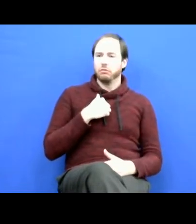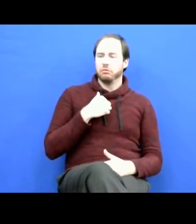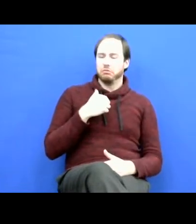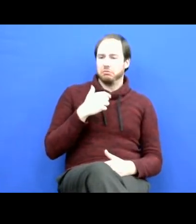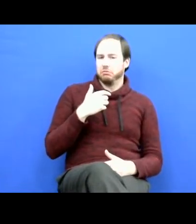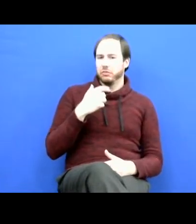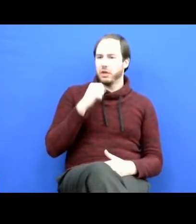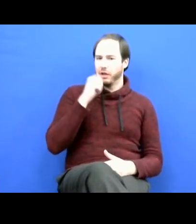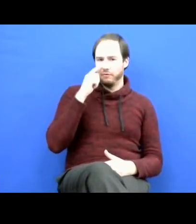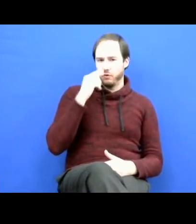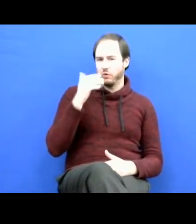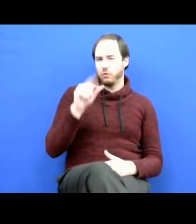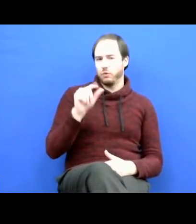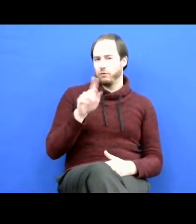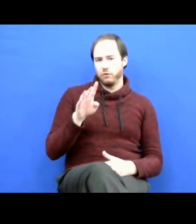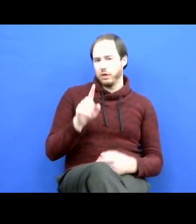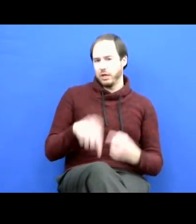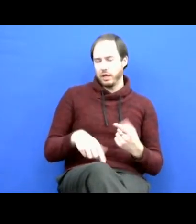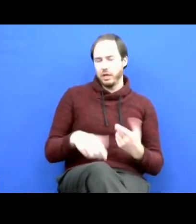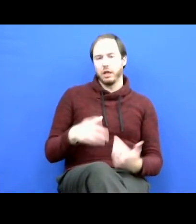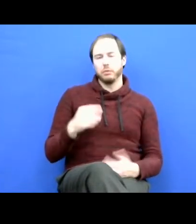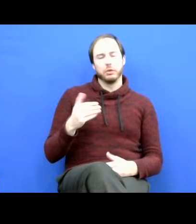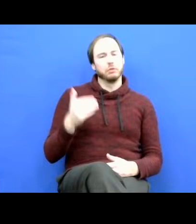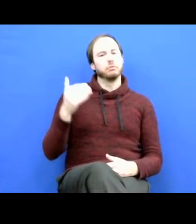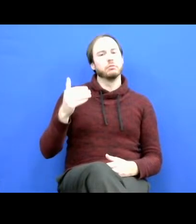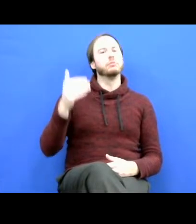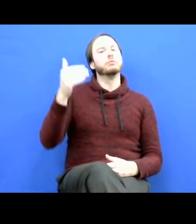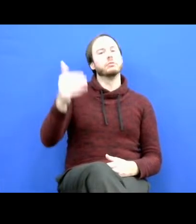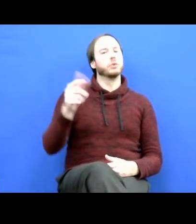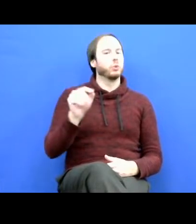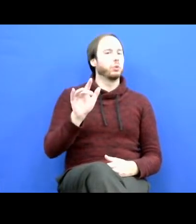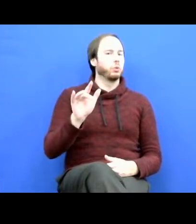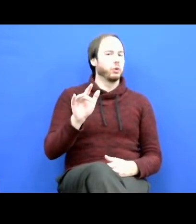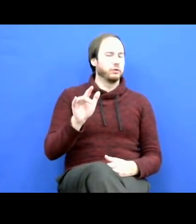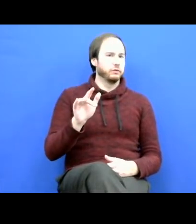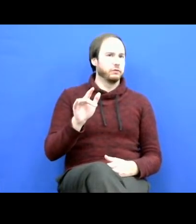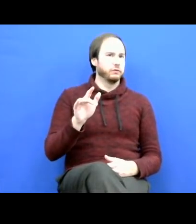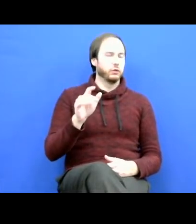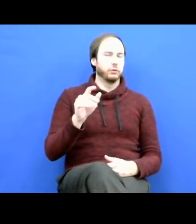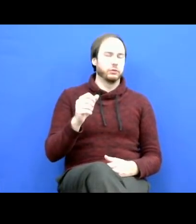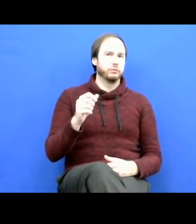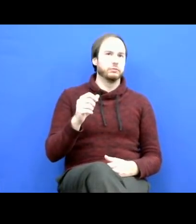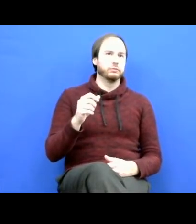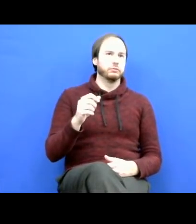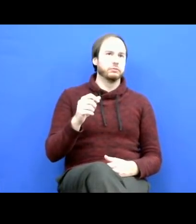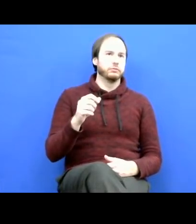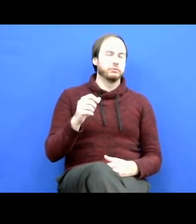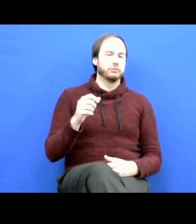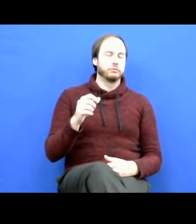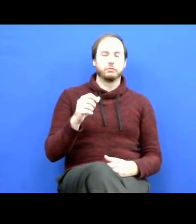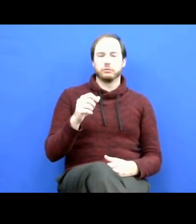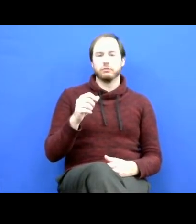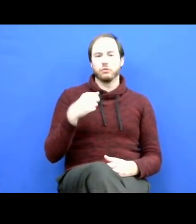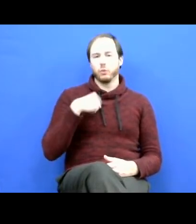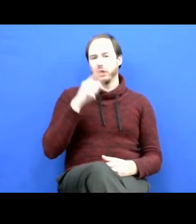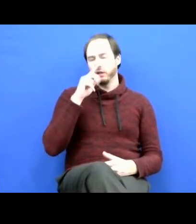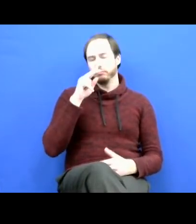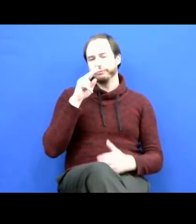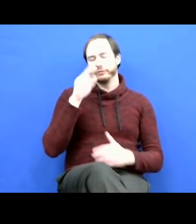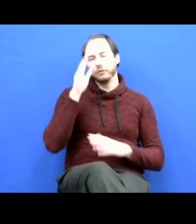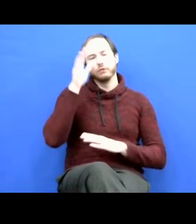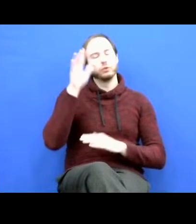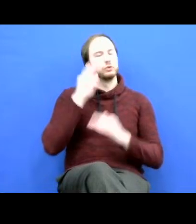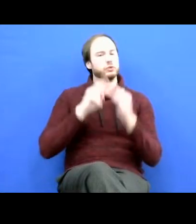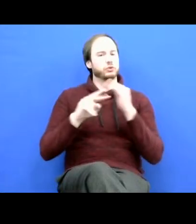for 2024. Correct. Looking at the 2023 audits, but we can talk about it going forward.